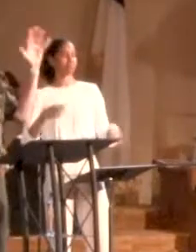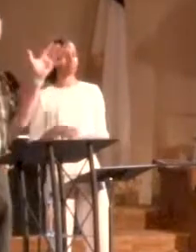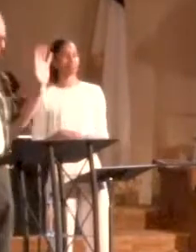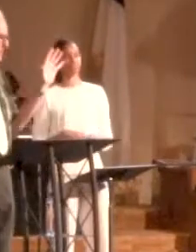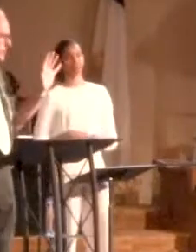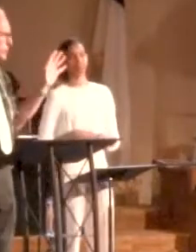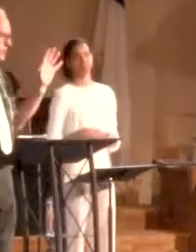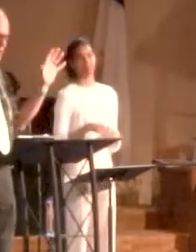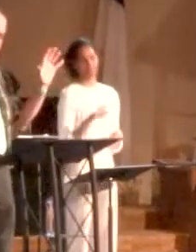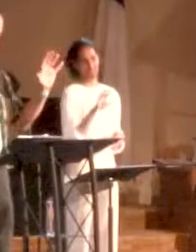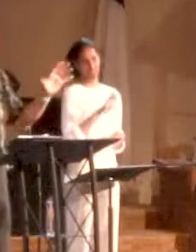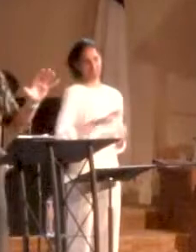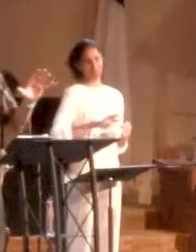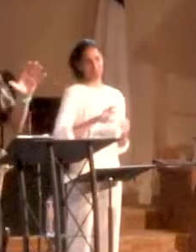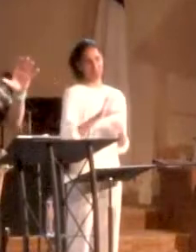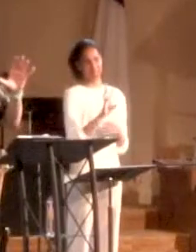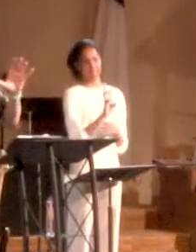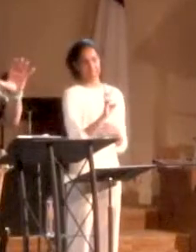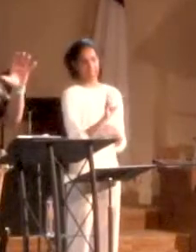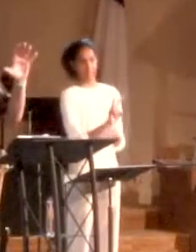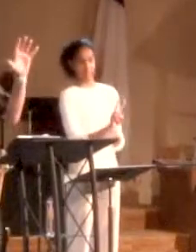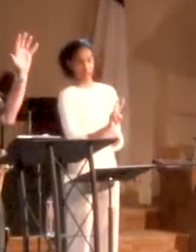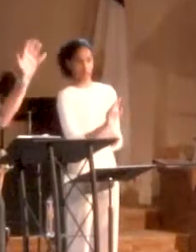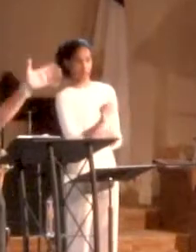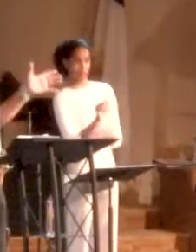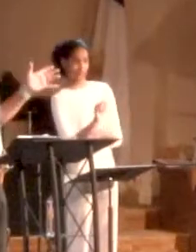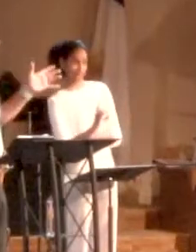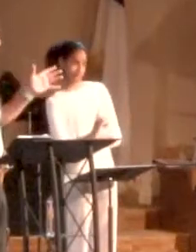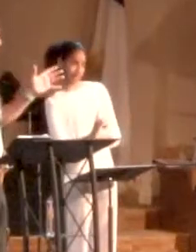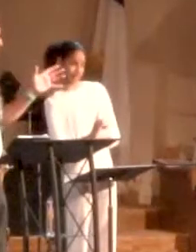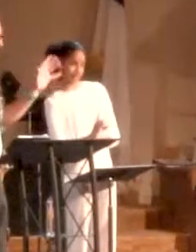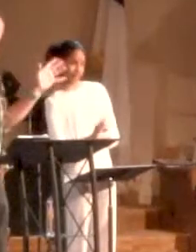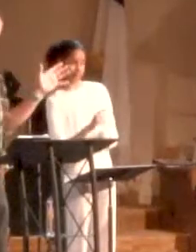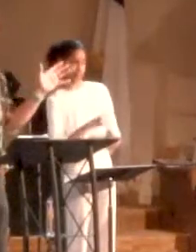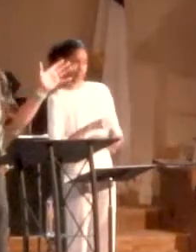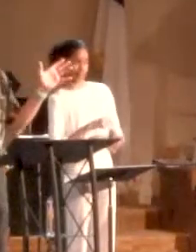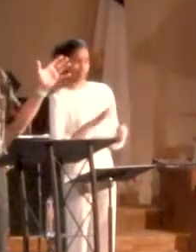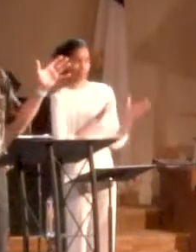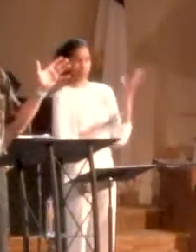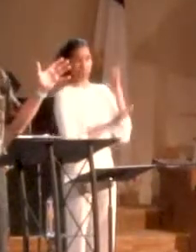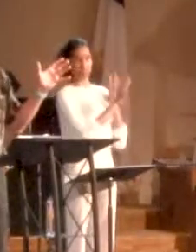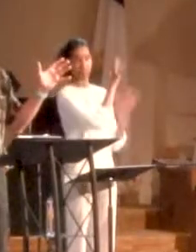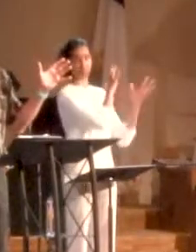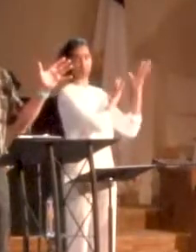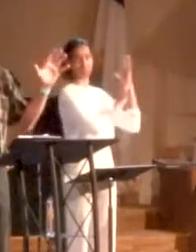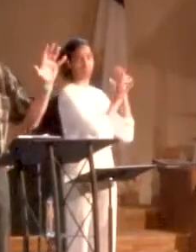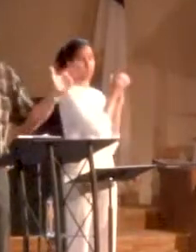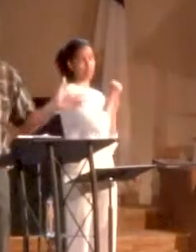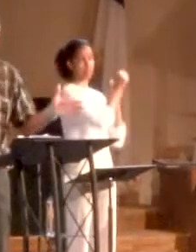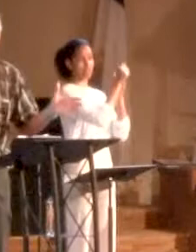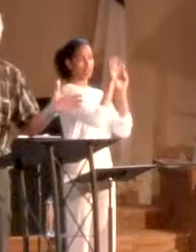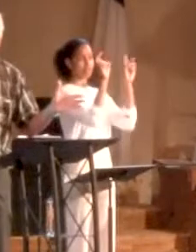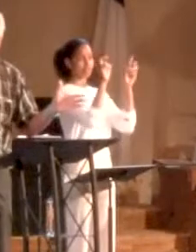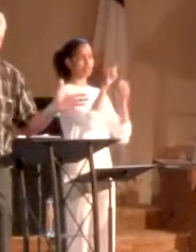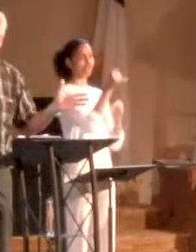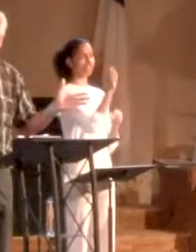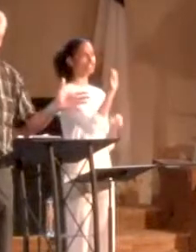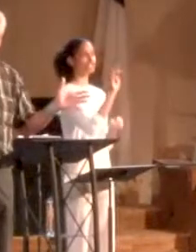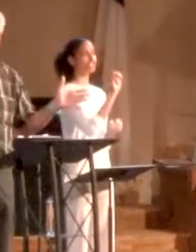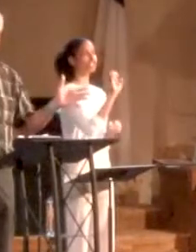around 62 AD, their leader, James, the brother of